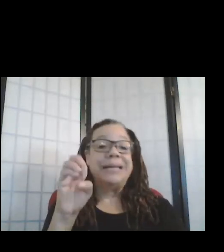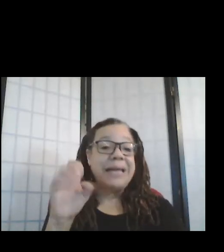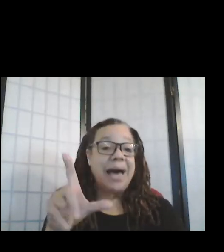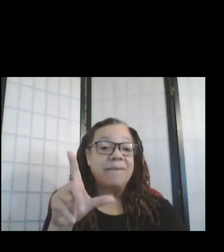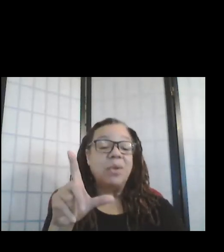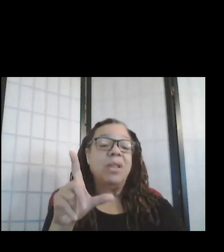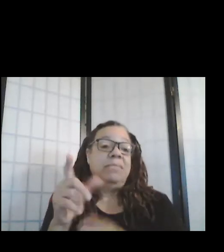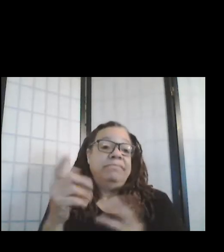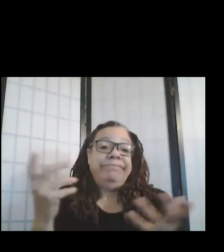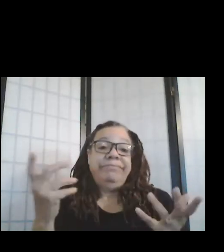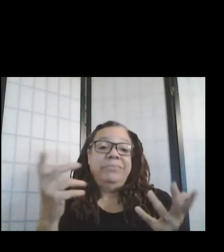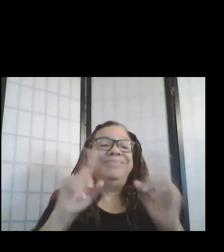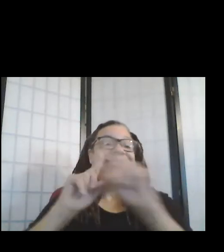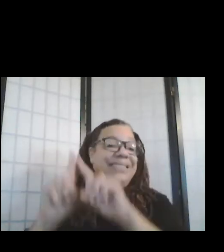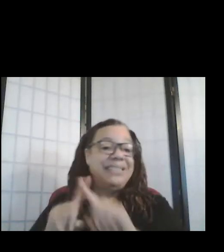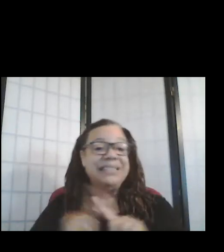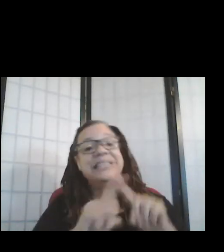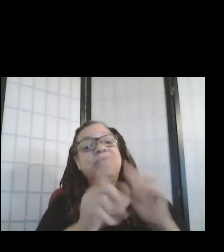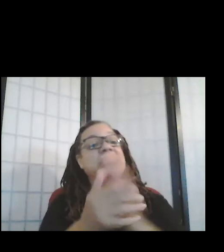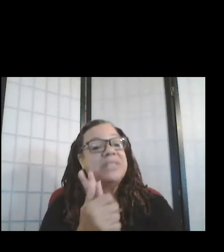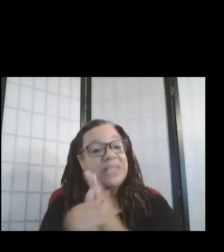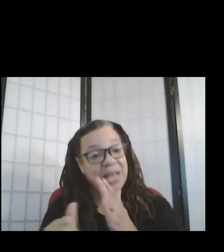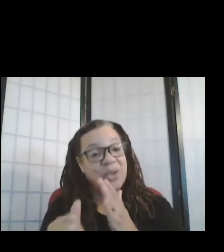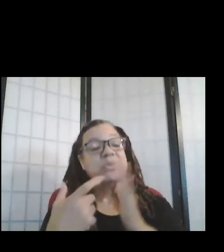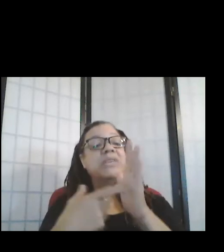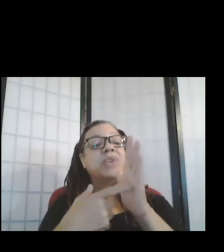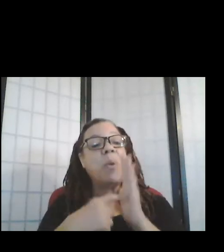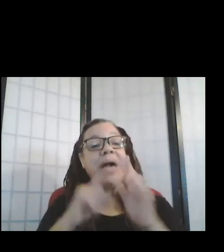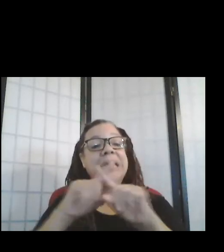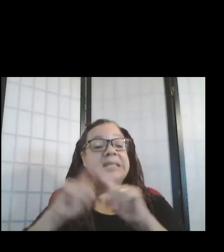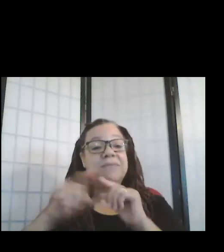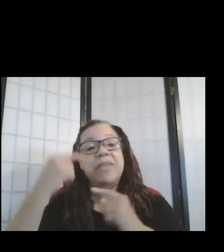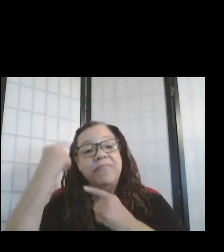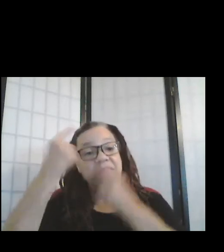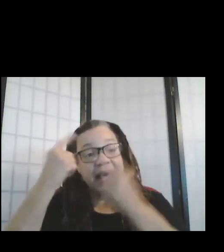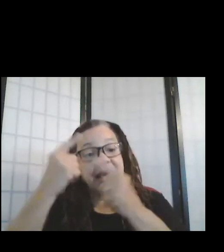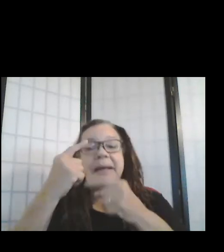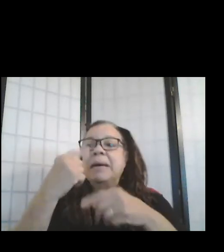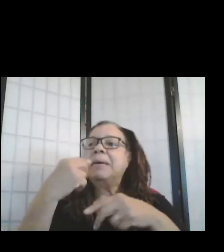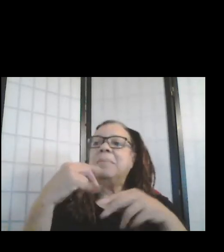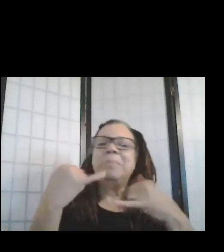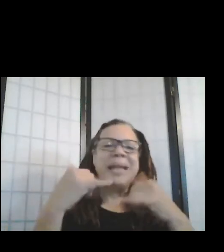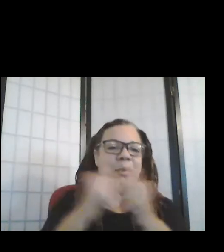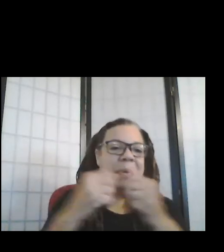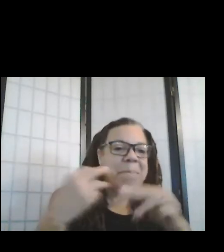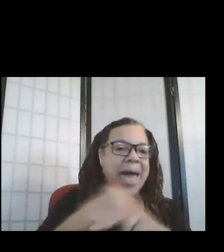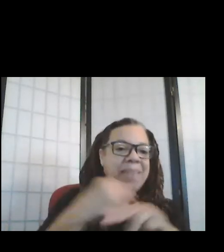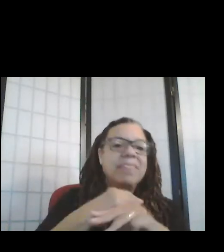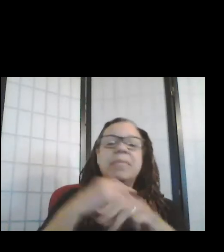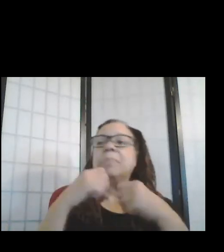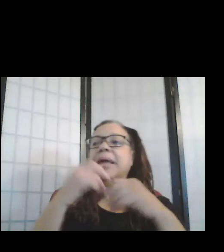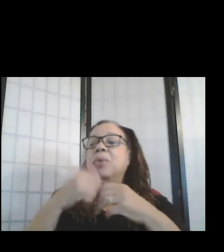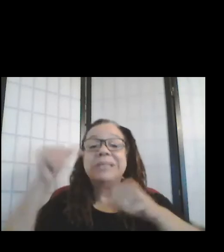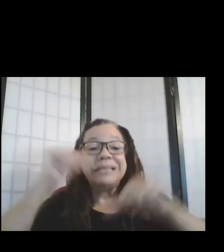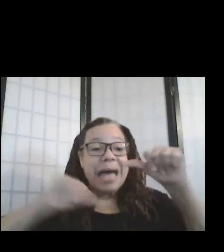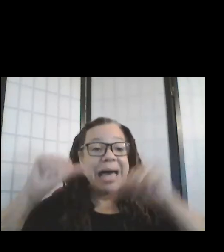all they're different skills and they require different types of thinking, playing with math, playing with science. right. And I